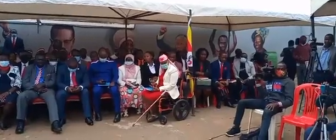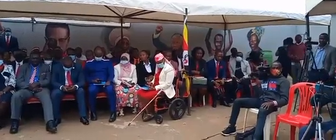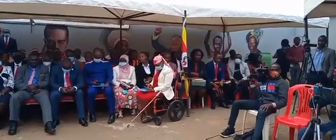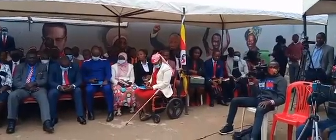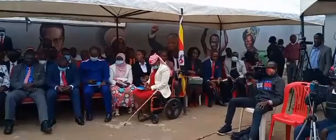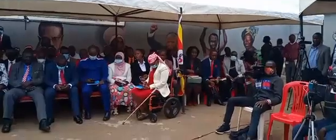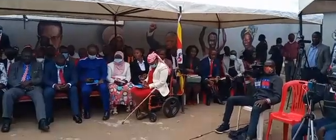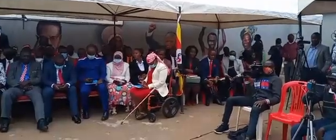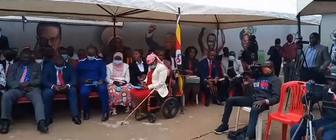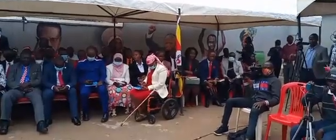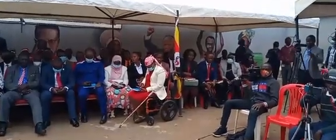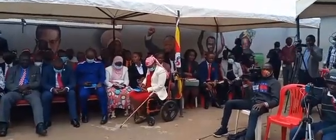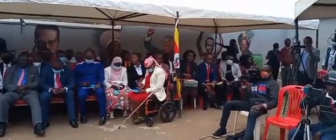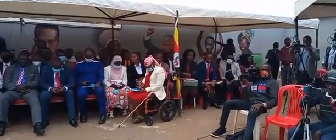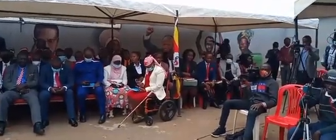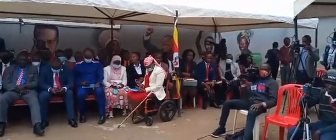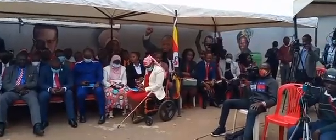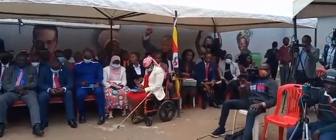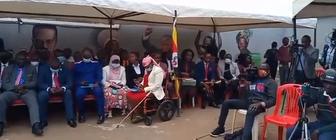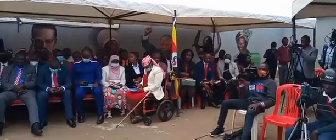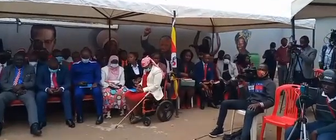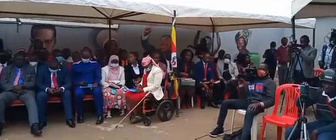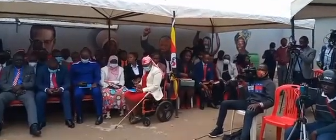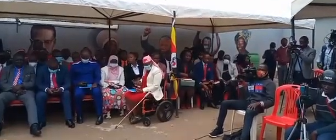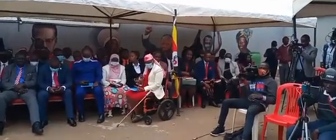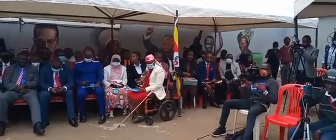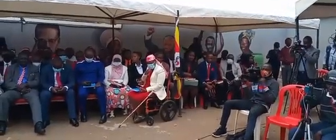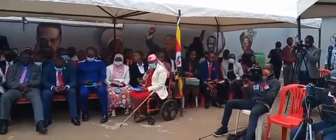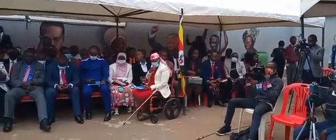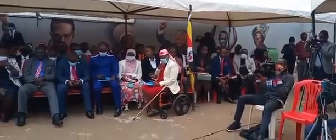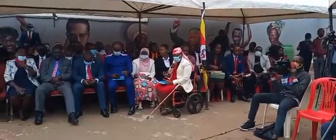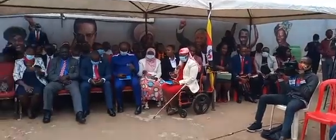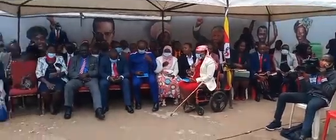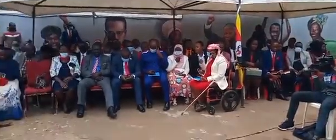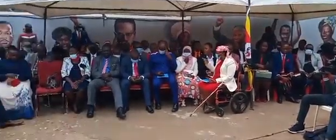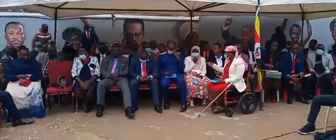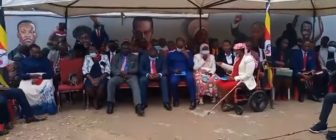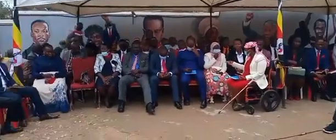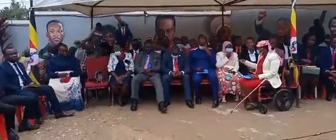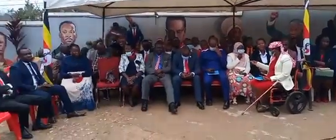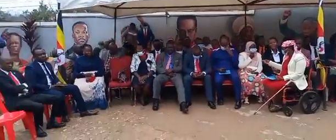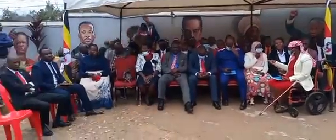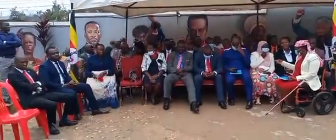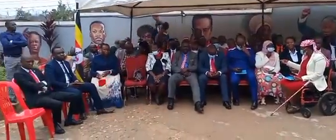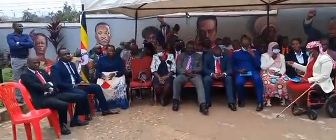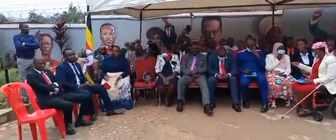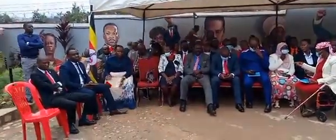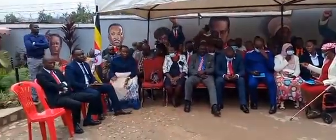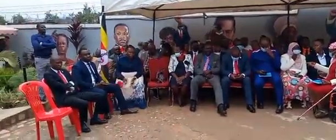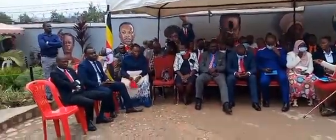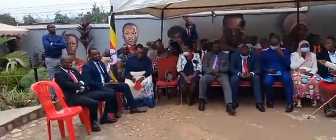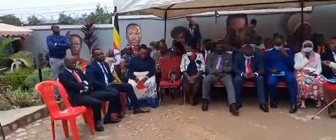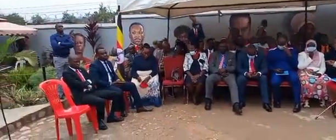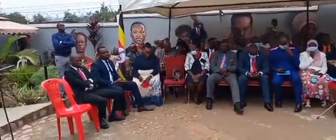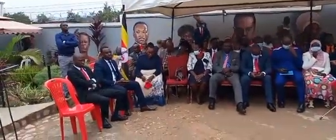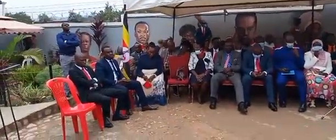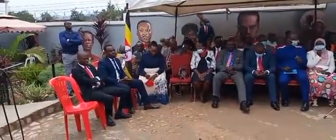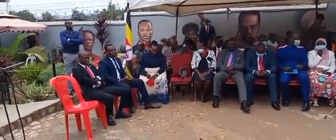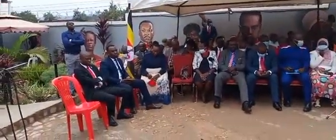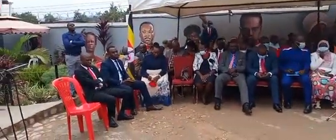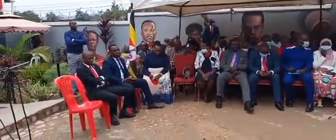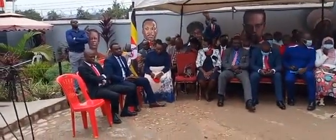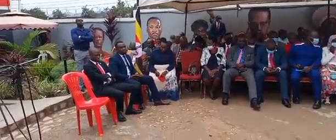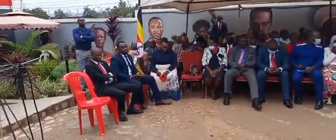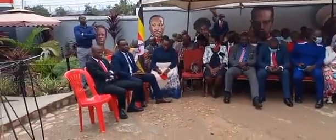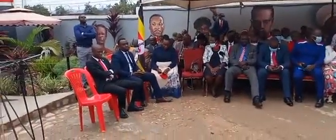speakership. We already know some of your colleagues have taken sides. They have already handed